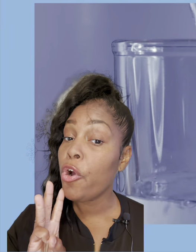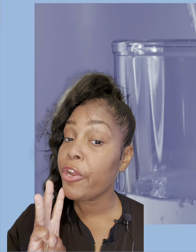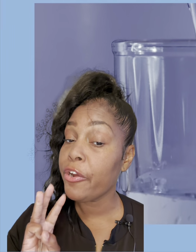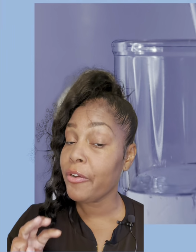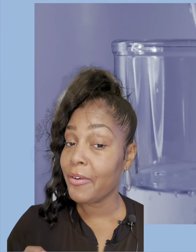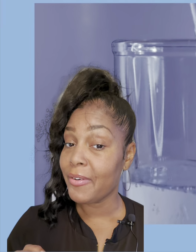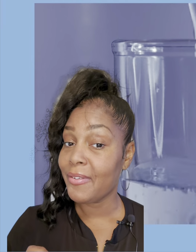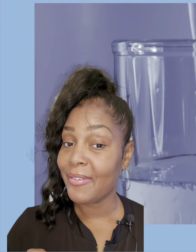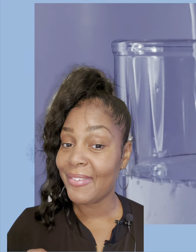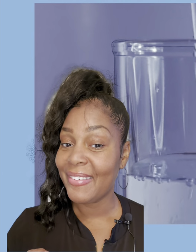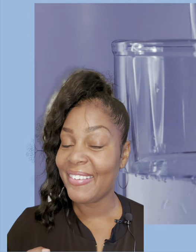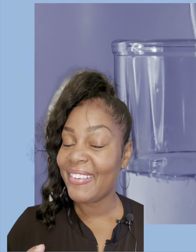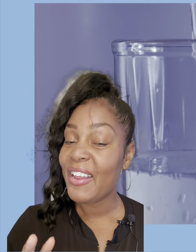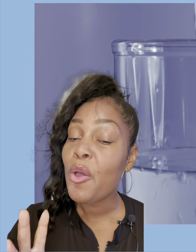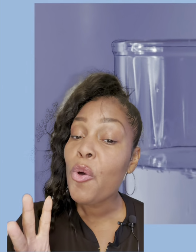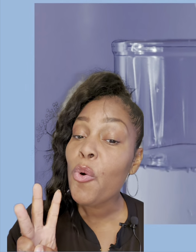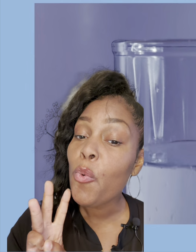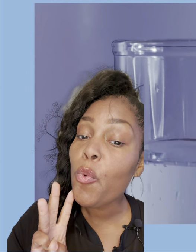Water,